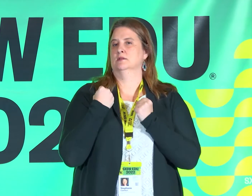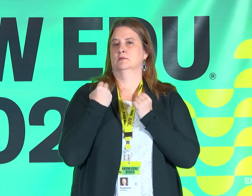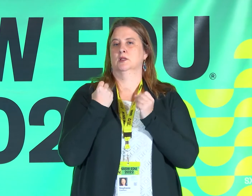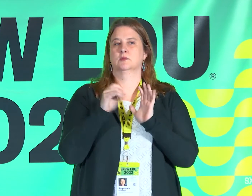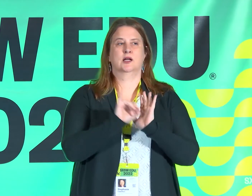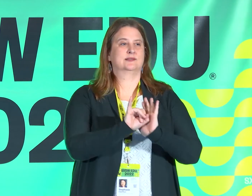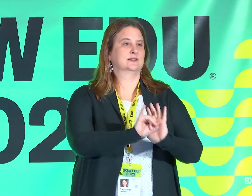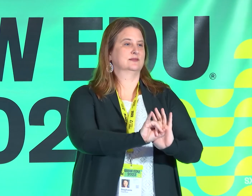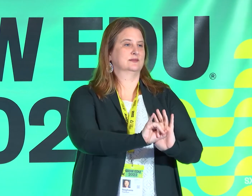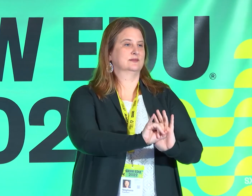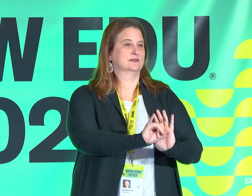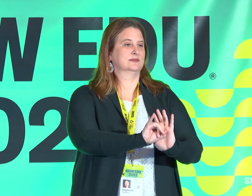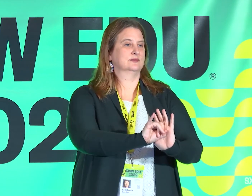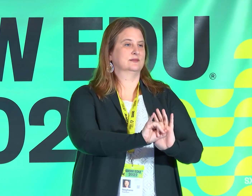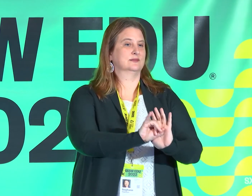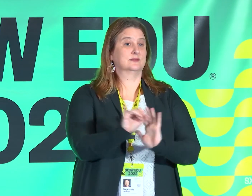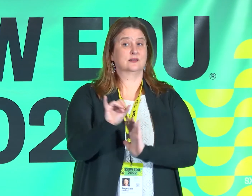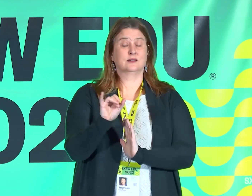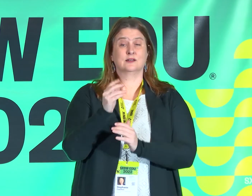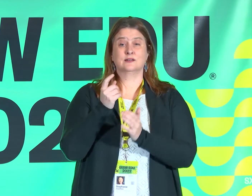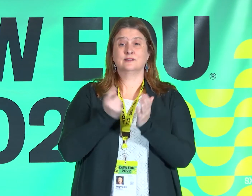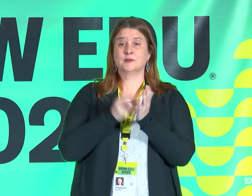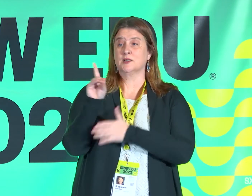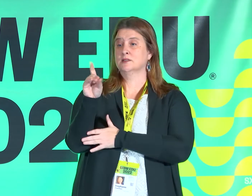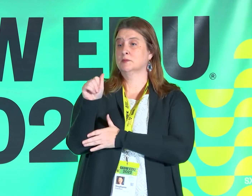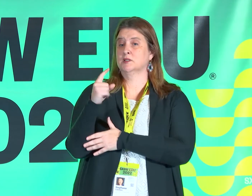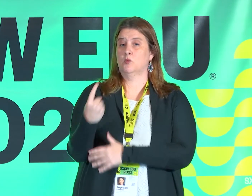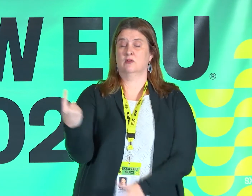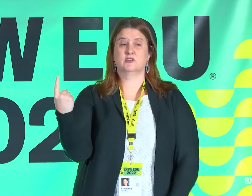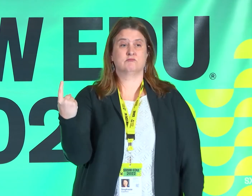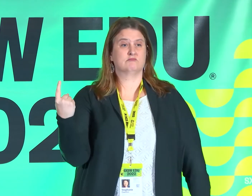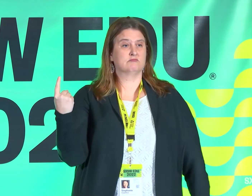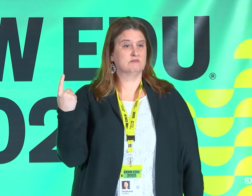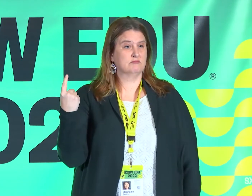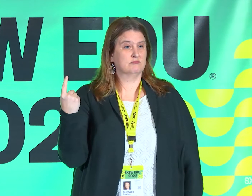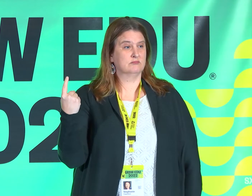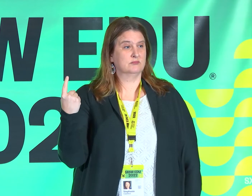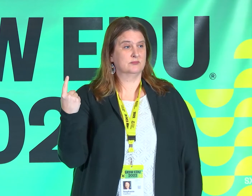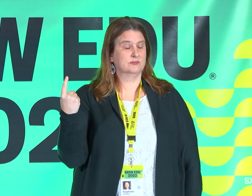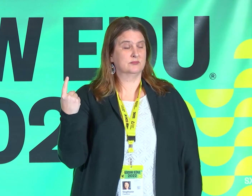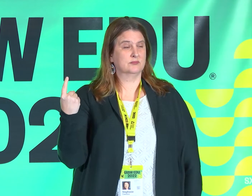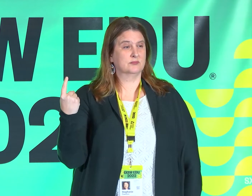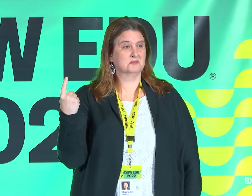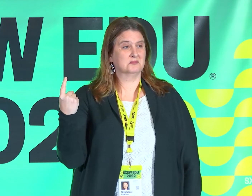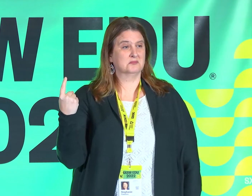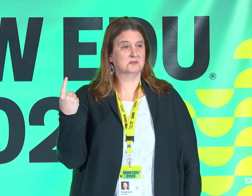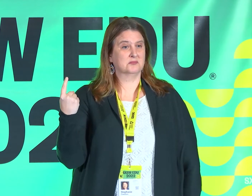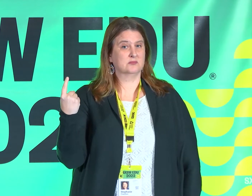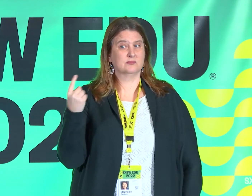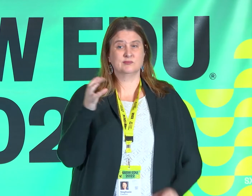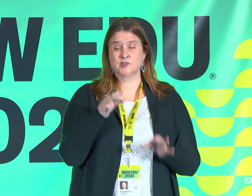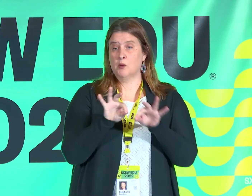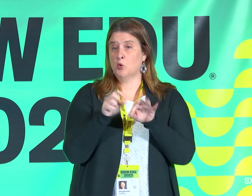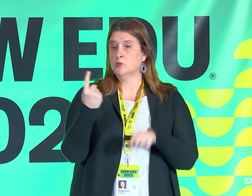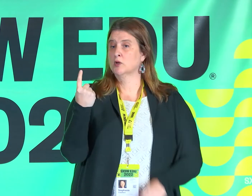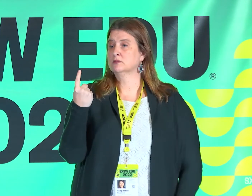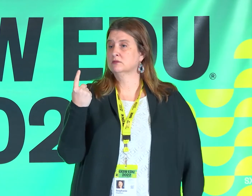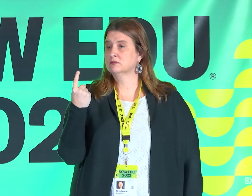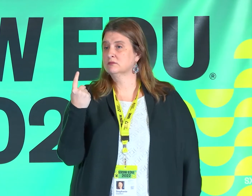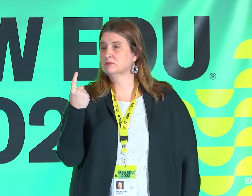Everyone has multiple identities. Now, sometimes a disability is just one of those identities, and it's an